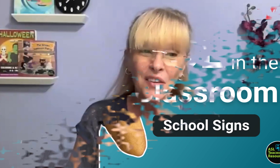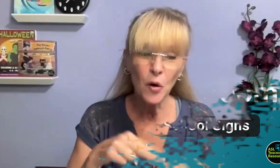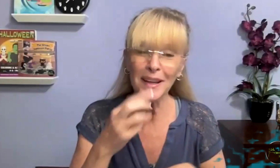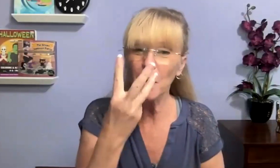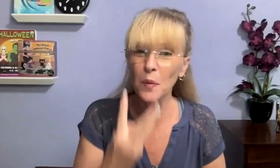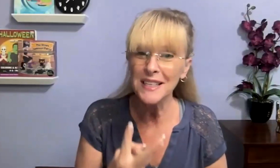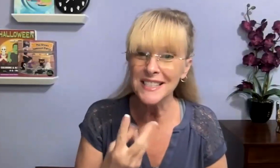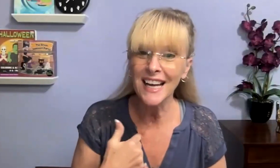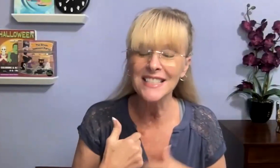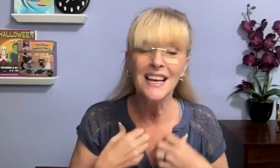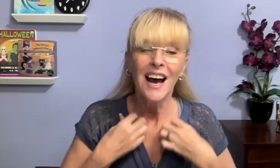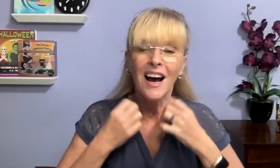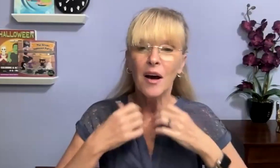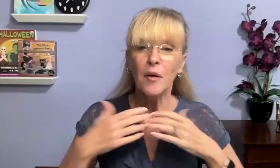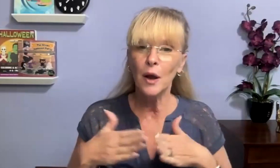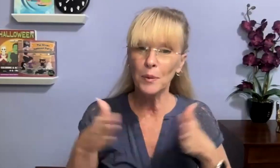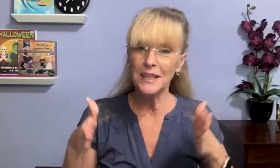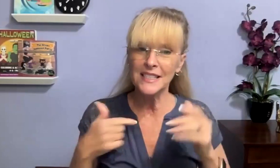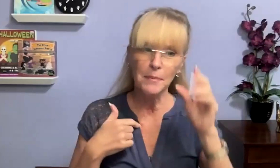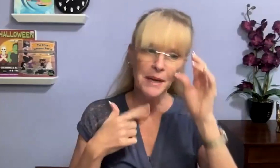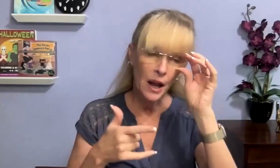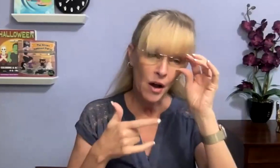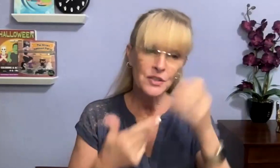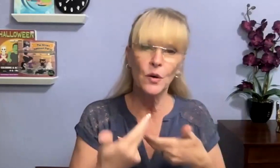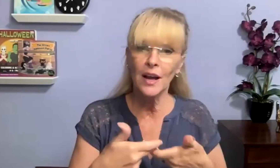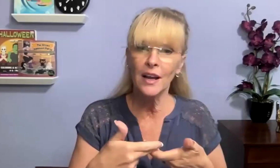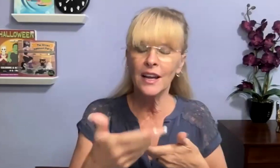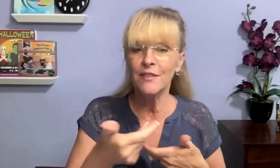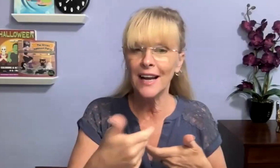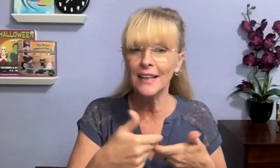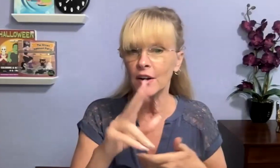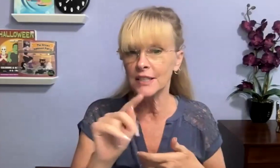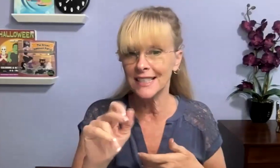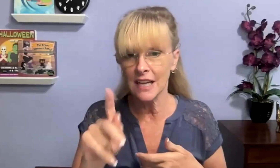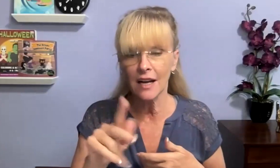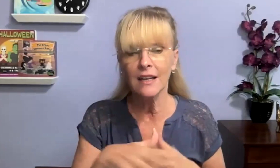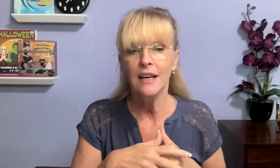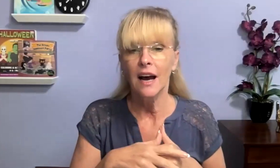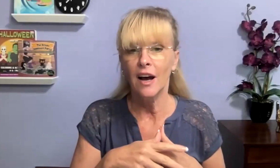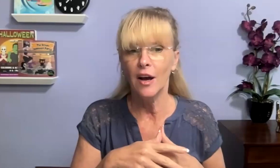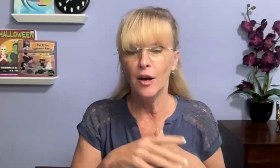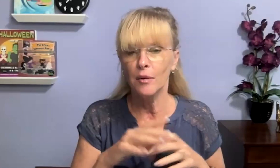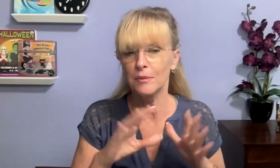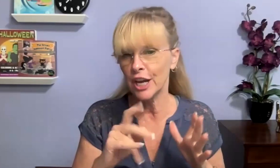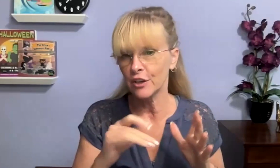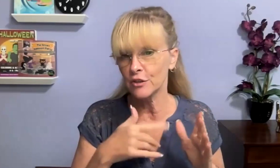Now, normally on Wednesdays, we open this up, and I also invite our TikTok channel